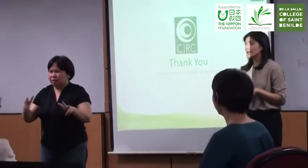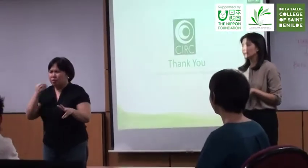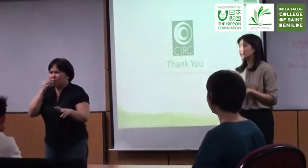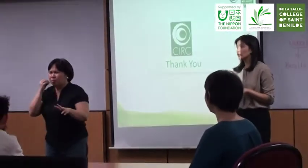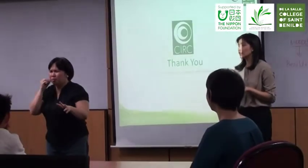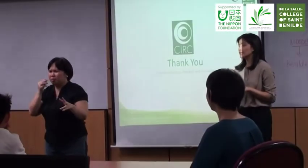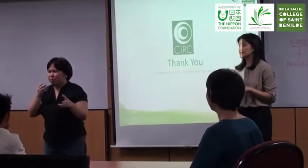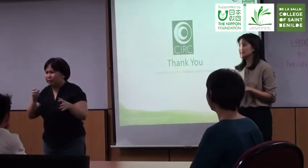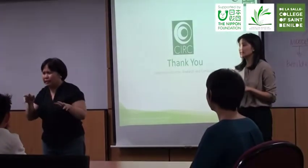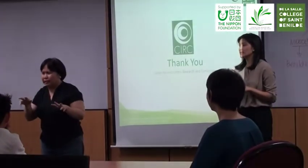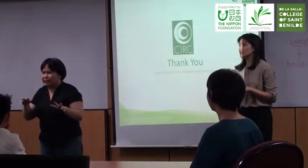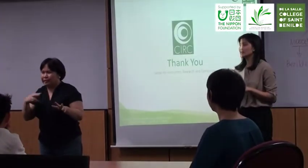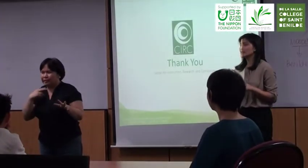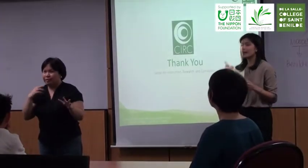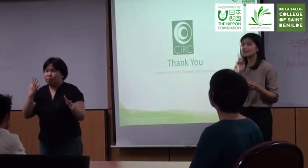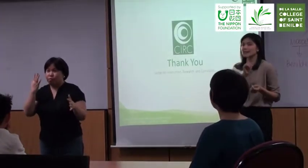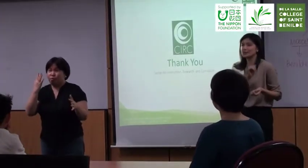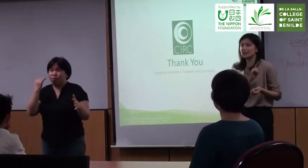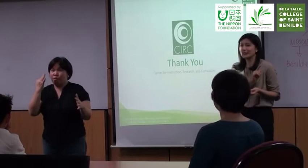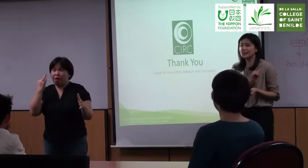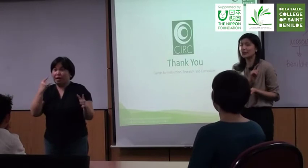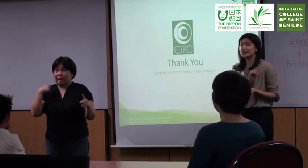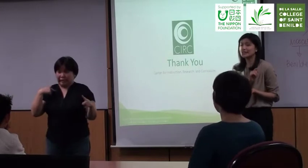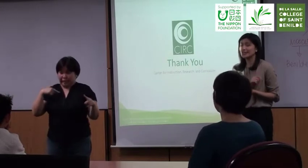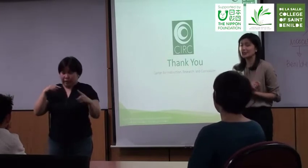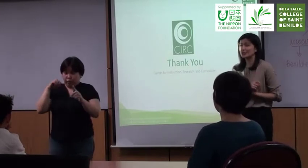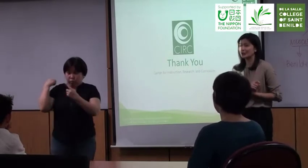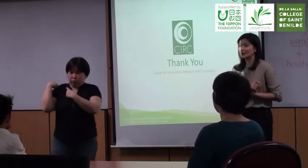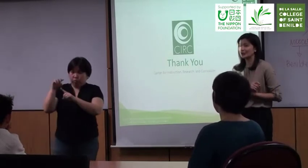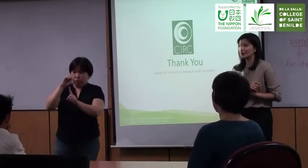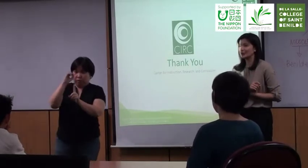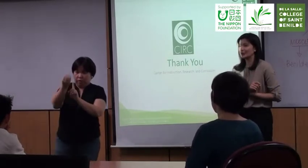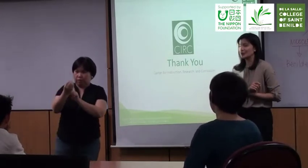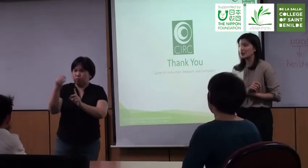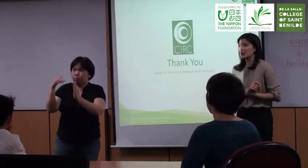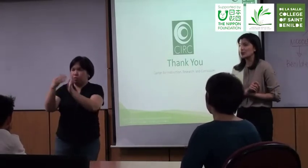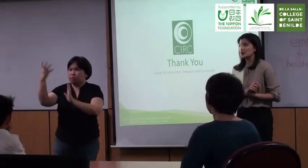home because she was absent during the orientation.